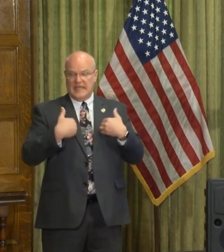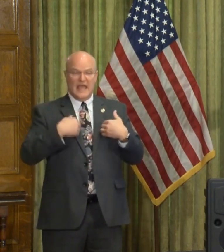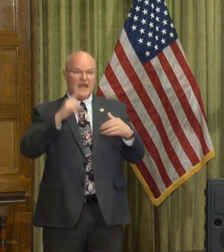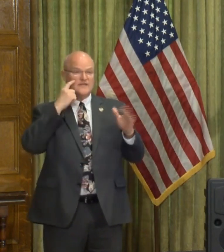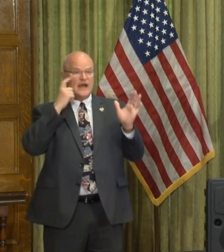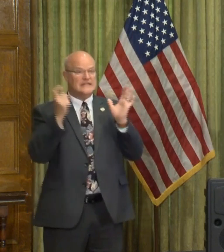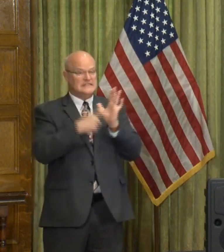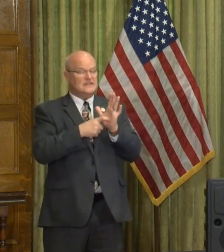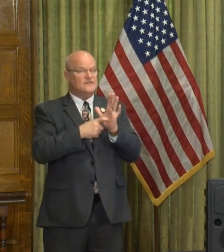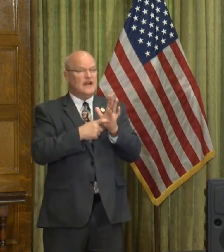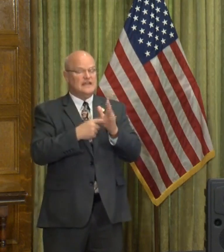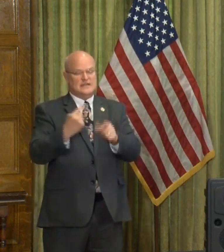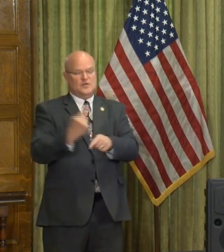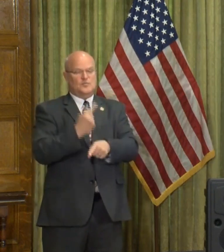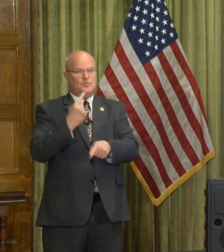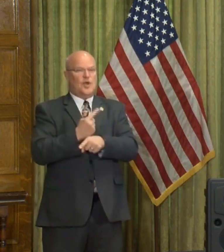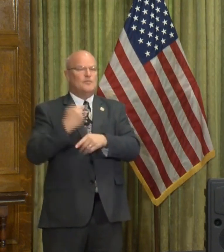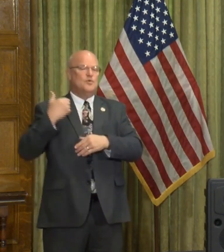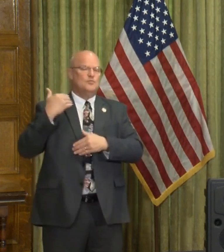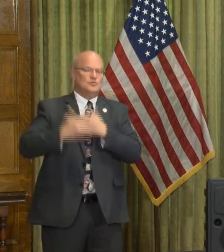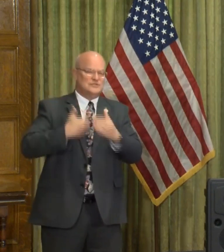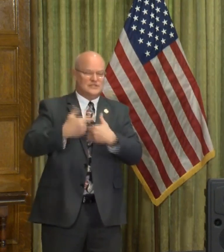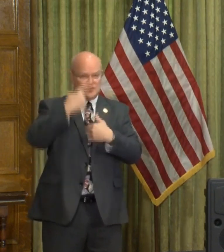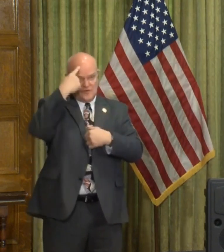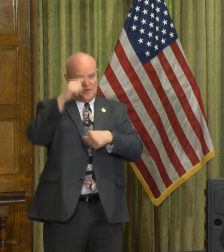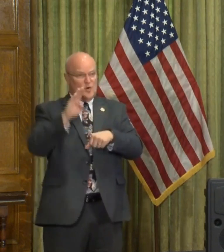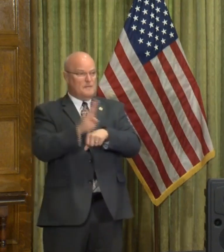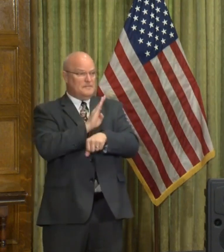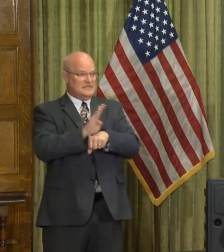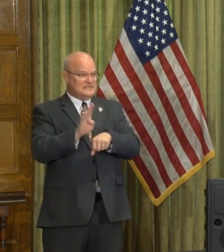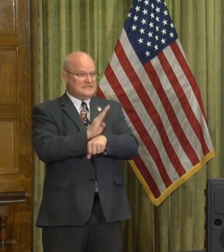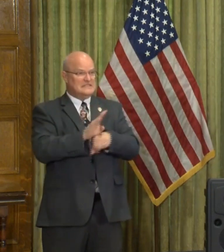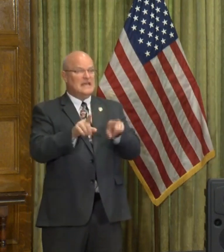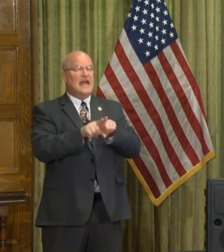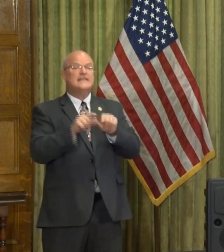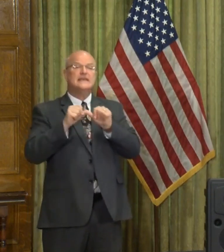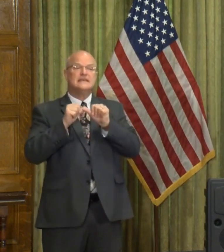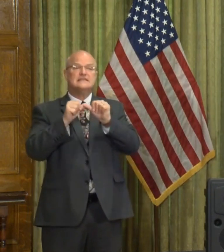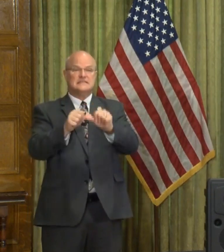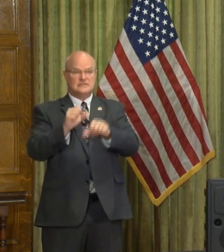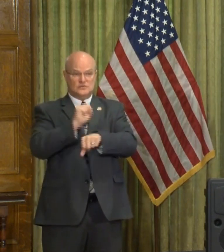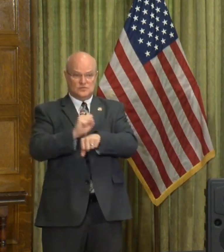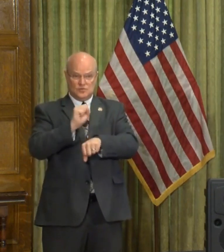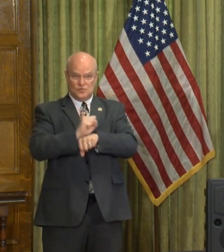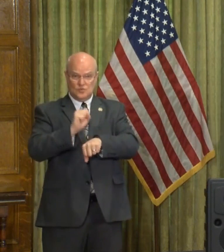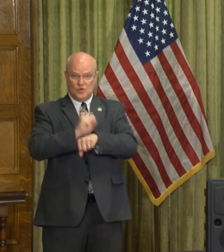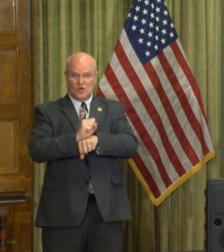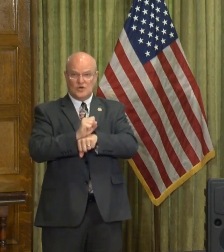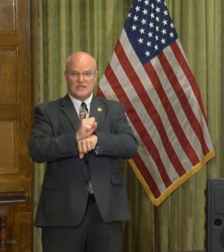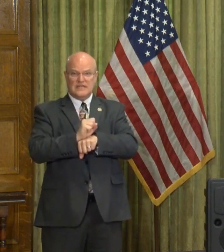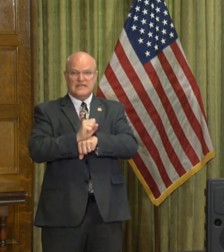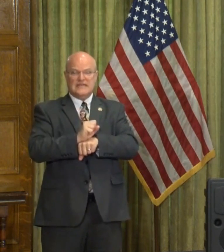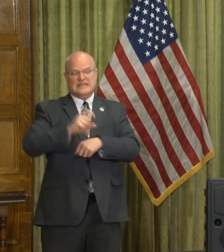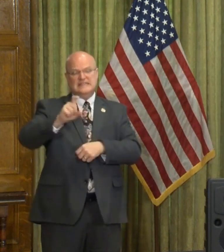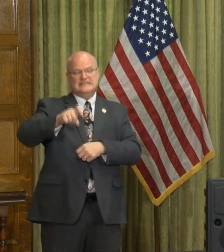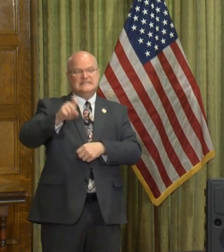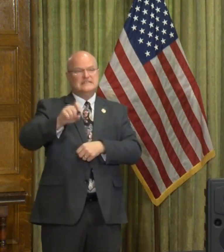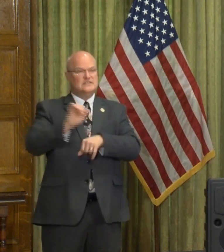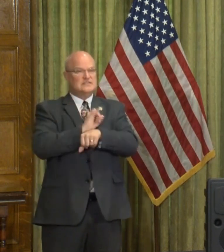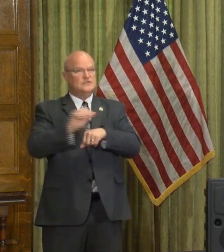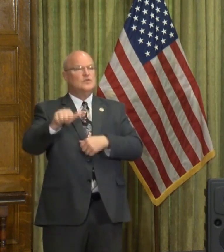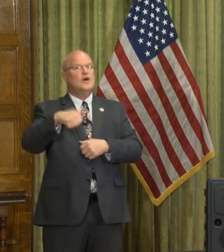we have identified as proper procedures for businesses as they continue to work in